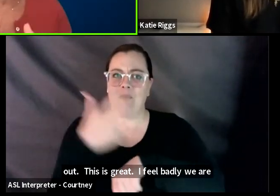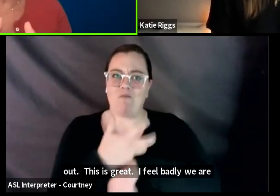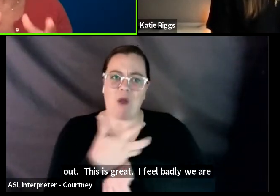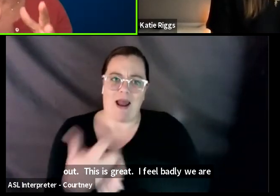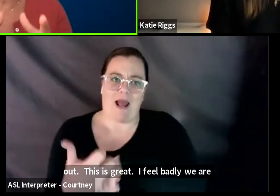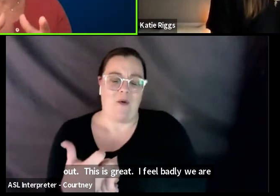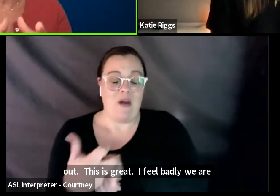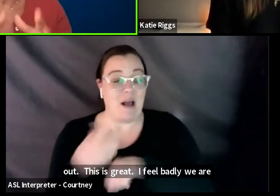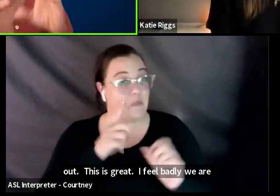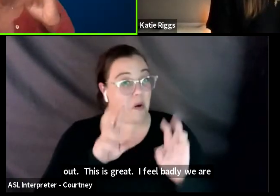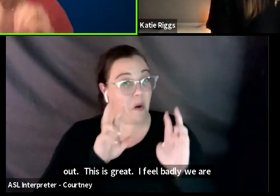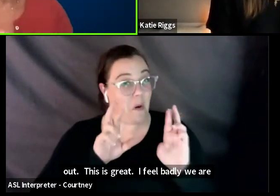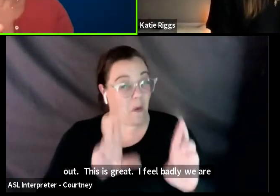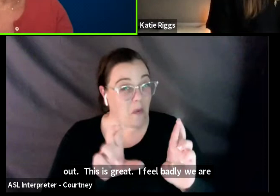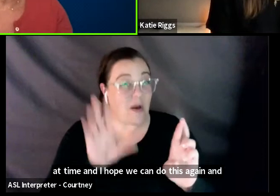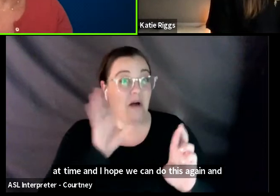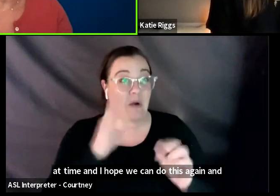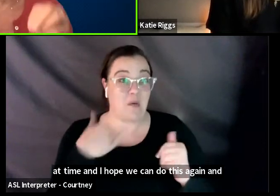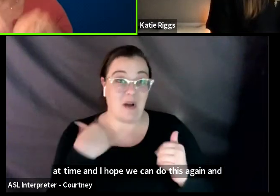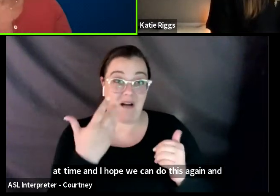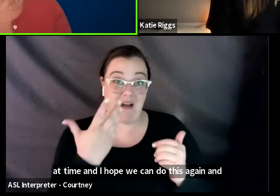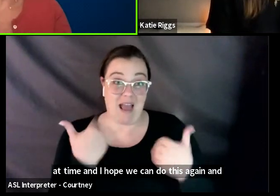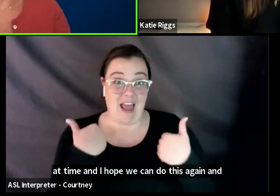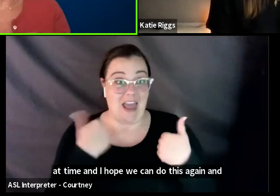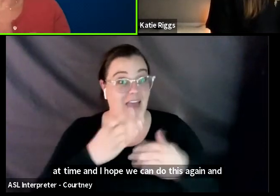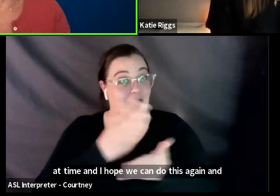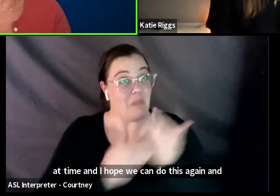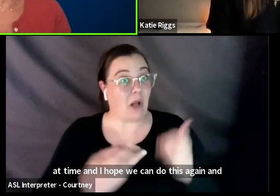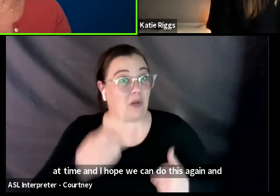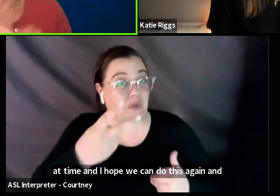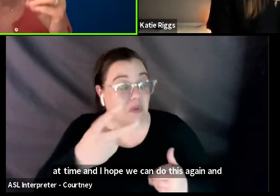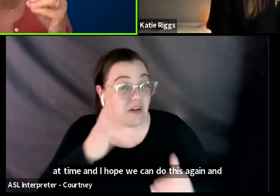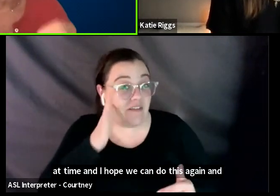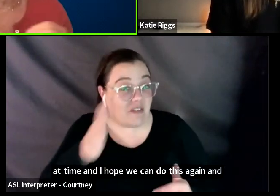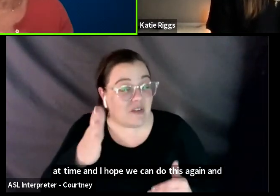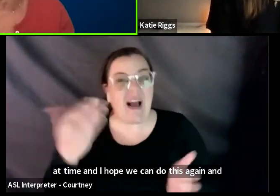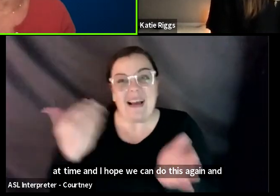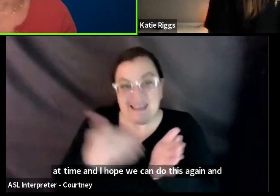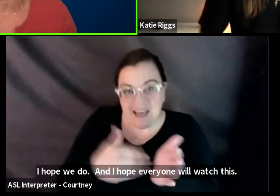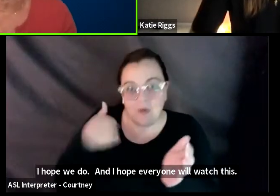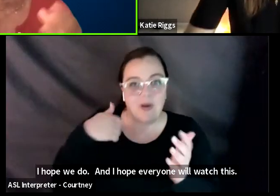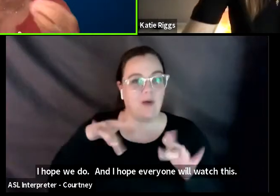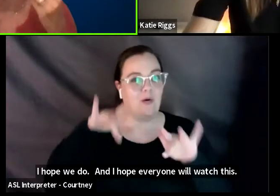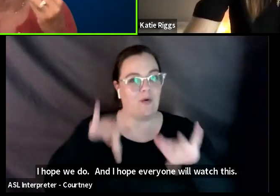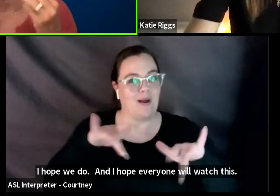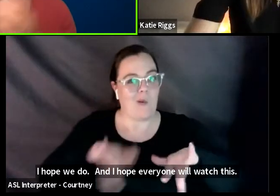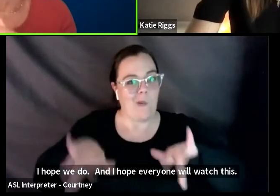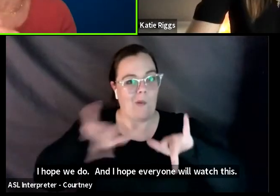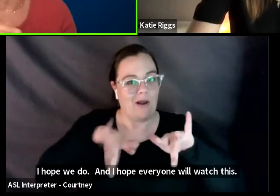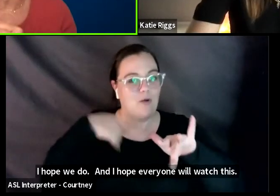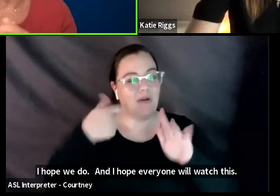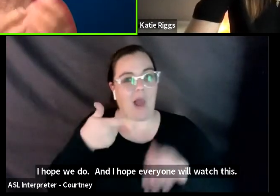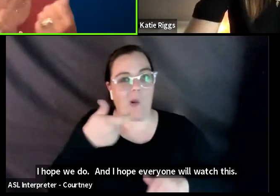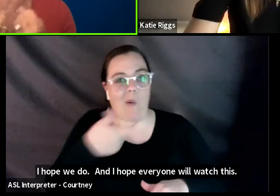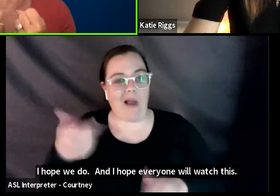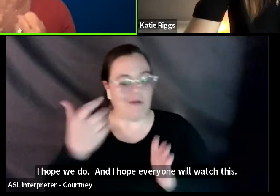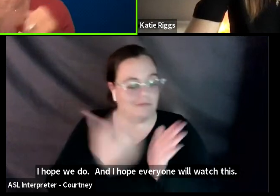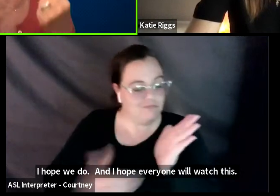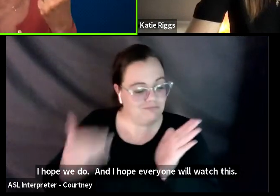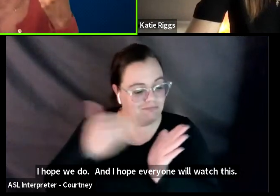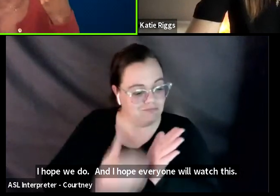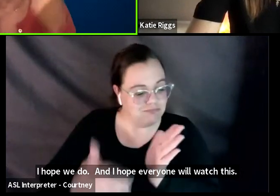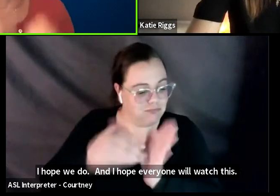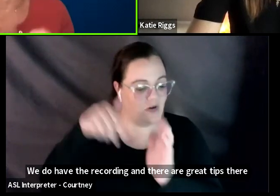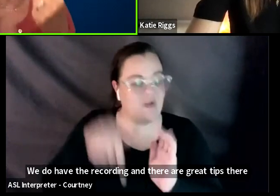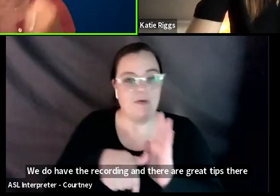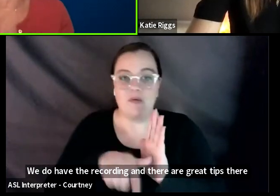will watch this, because again, we do have this recording. There are really great tips there, and I want people to be able to absorb that. It